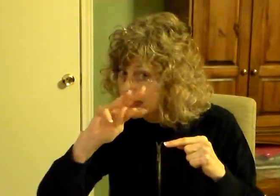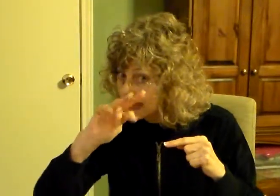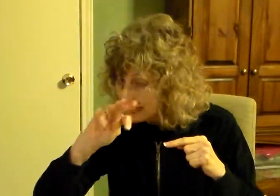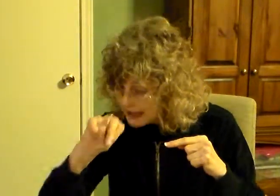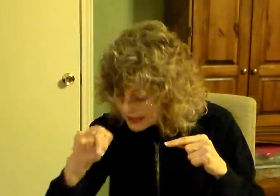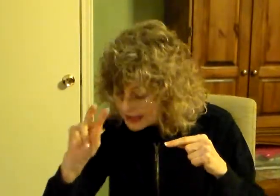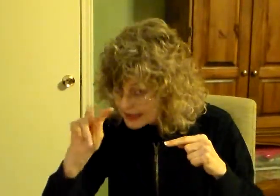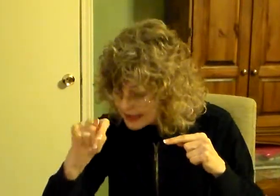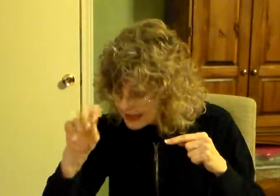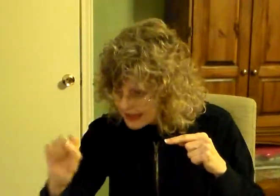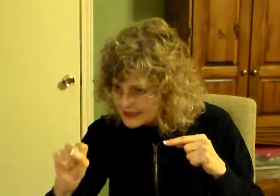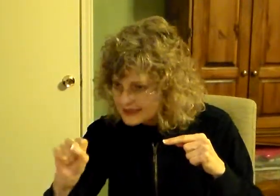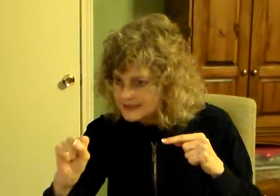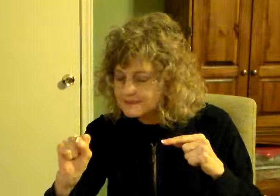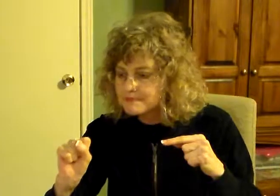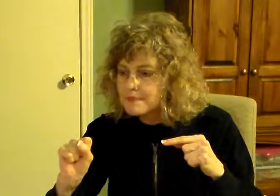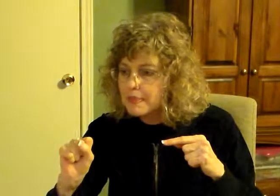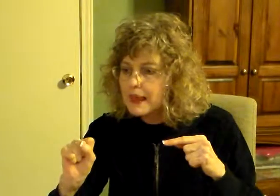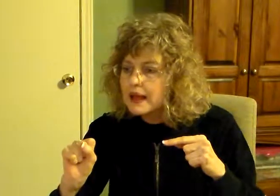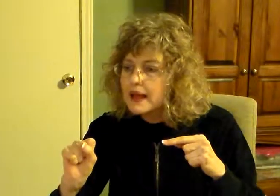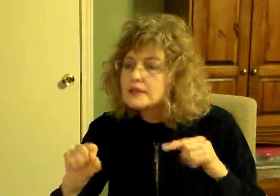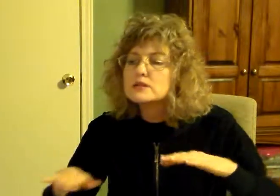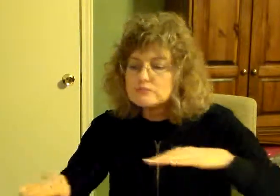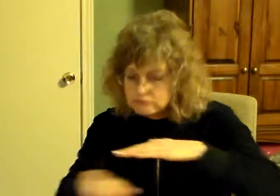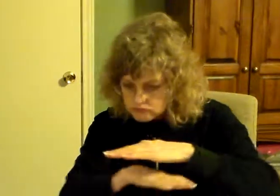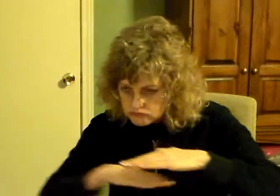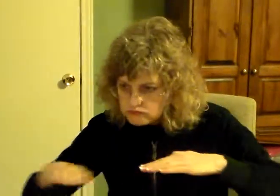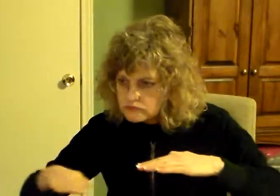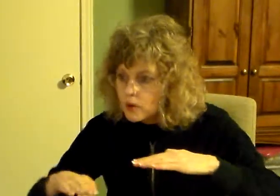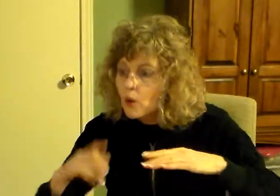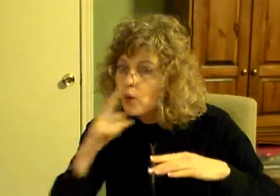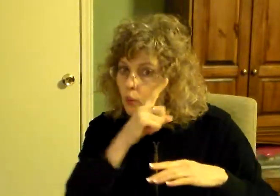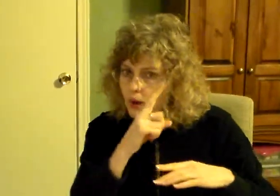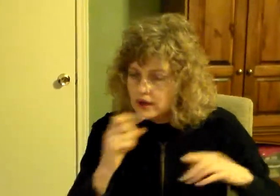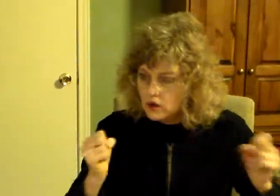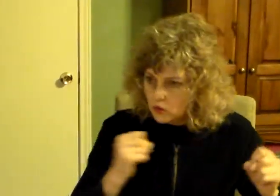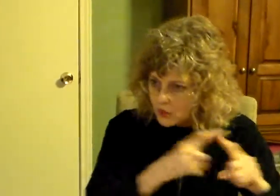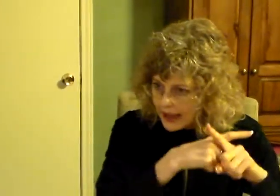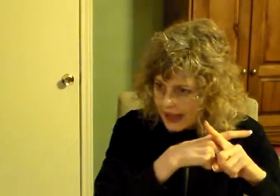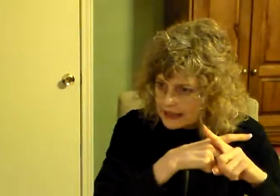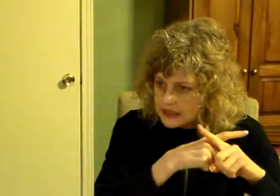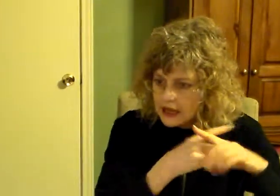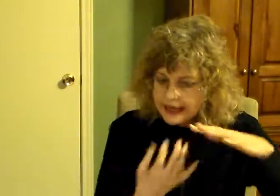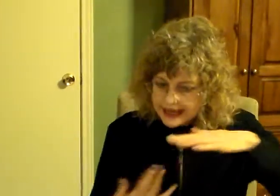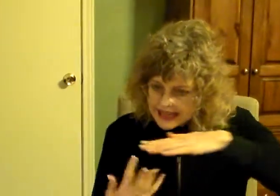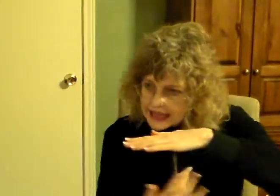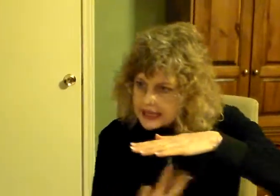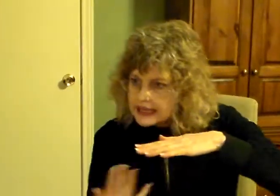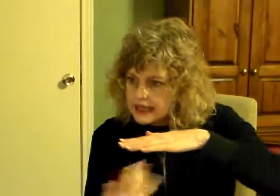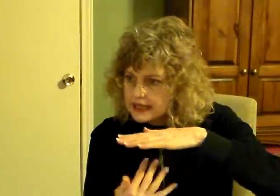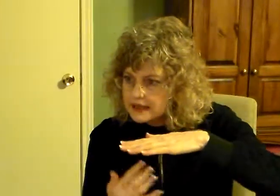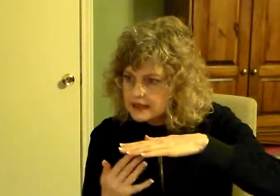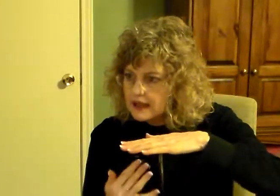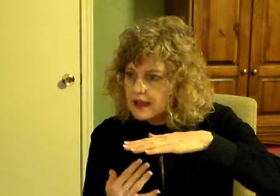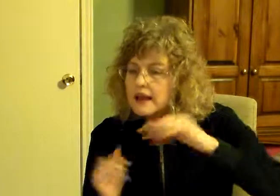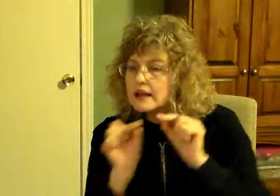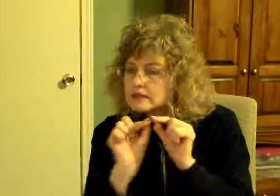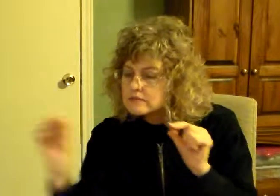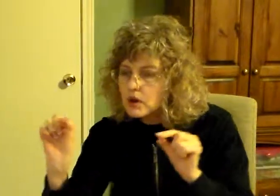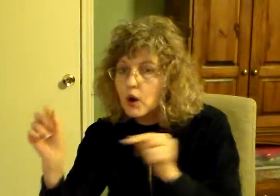So the general format of this reaction is you have one reactant, upon heating, gives you 2 products.